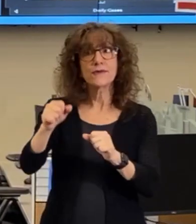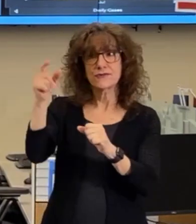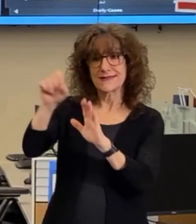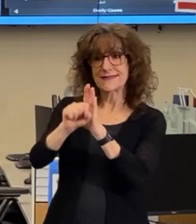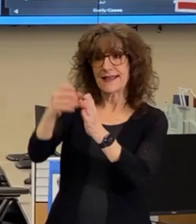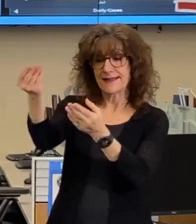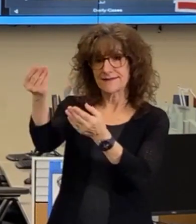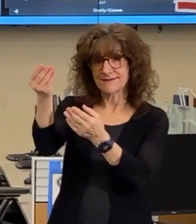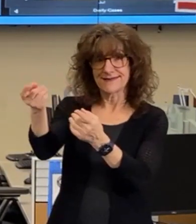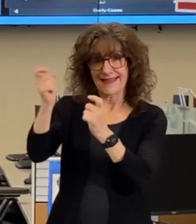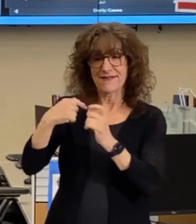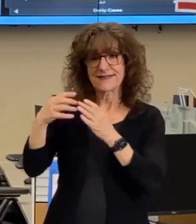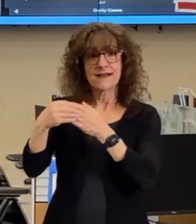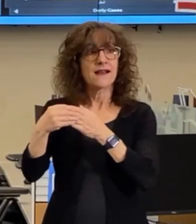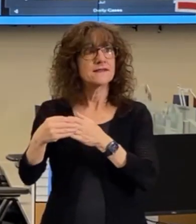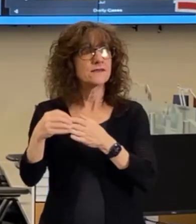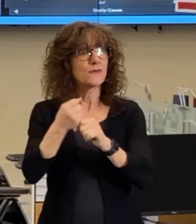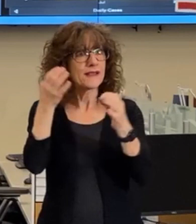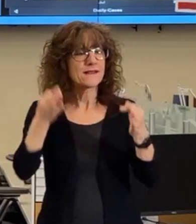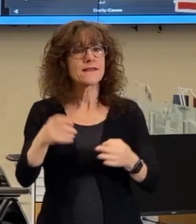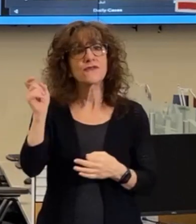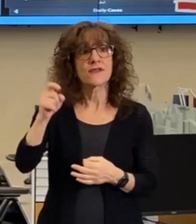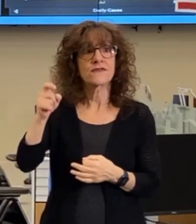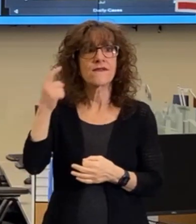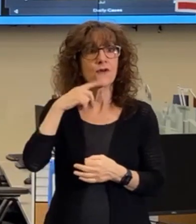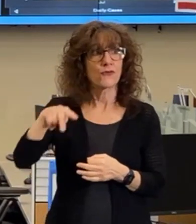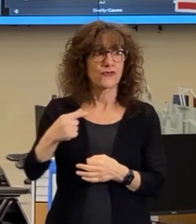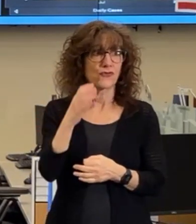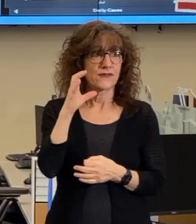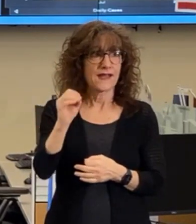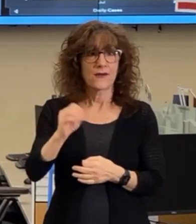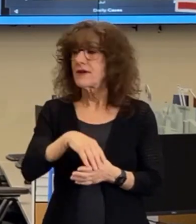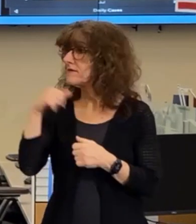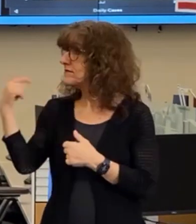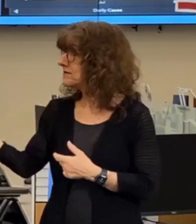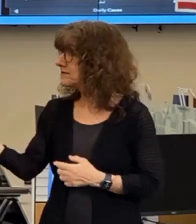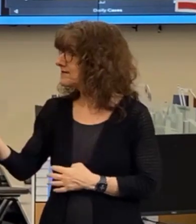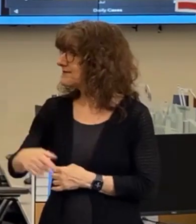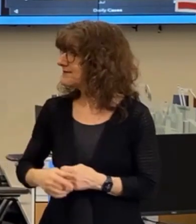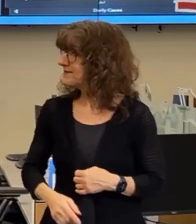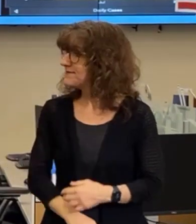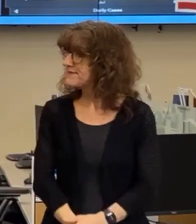needed to be able to make the decisions that were necessary for Prince Georgians.